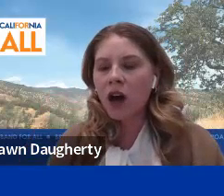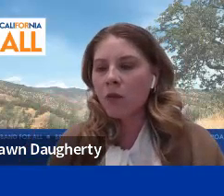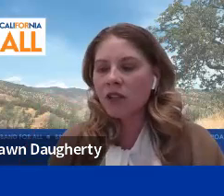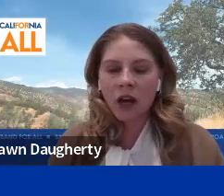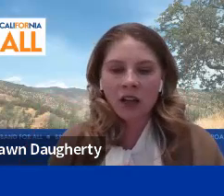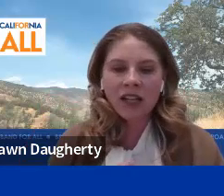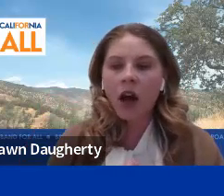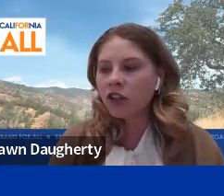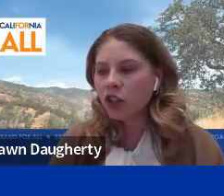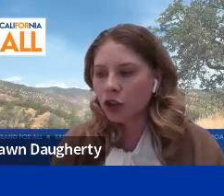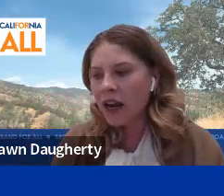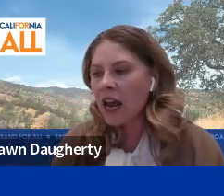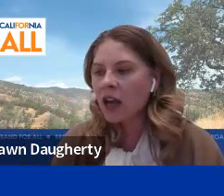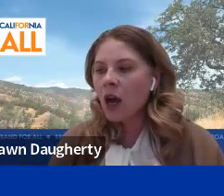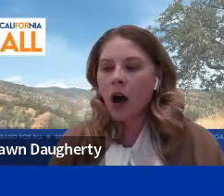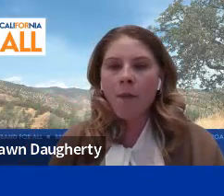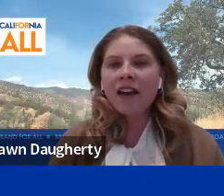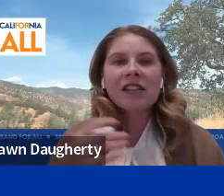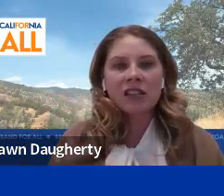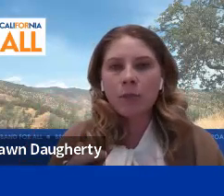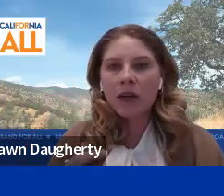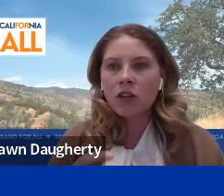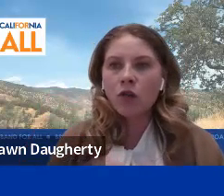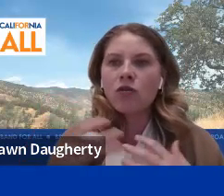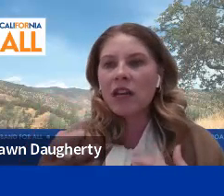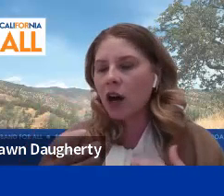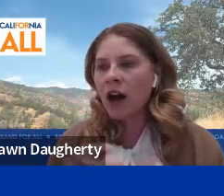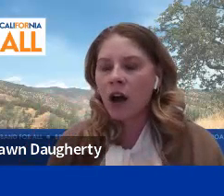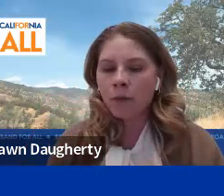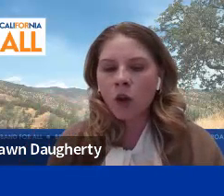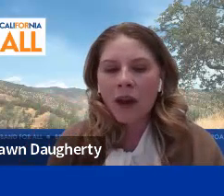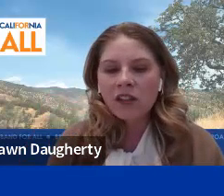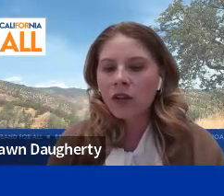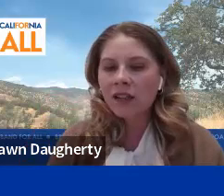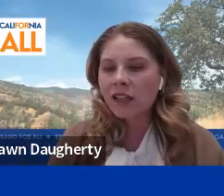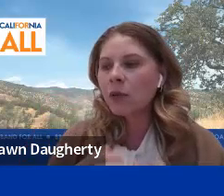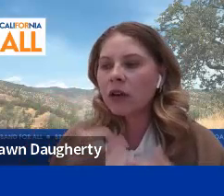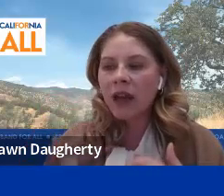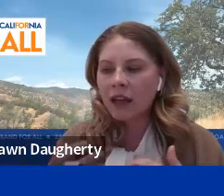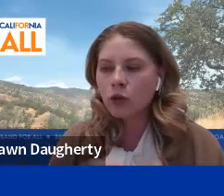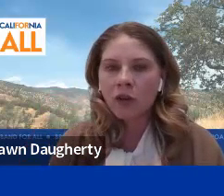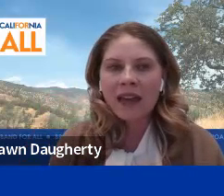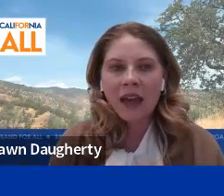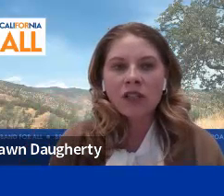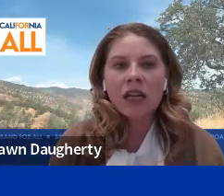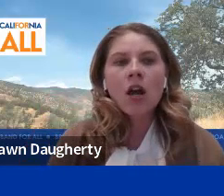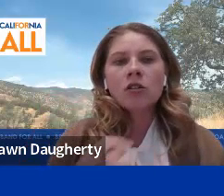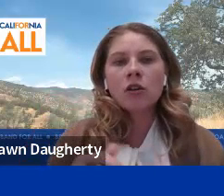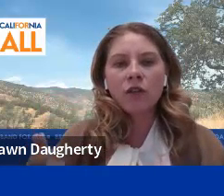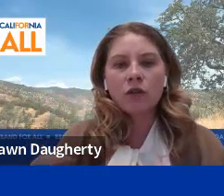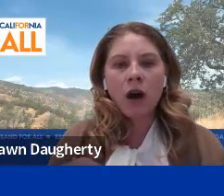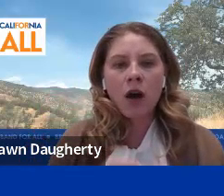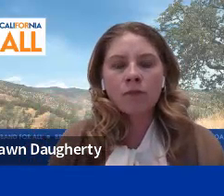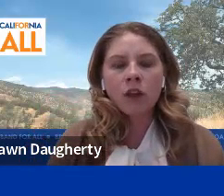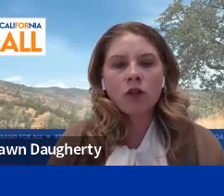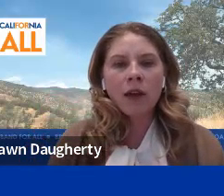with technology training, accessibility, unique ways to look at accessibility like in Tuolumne County. So